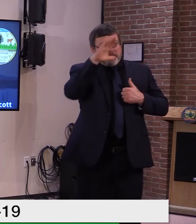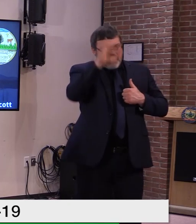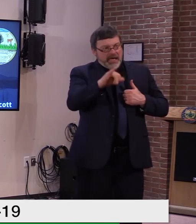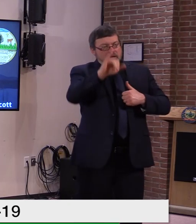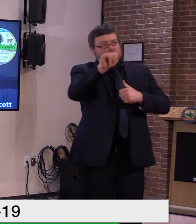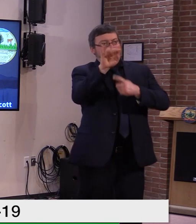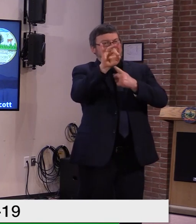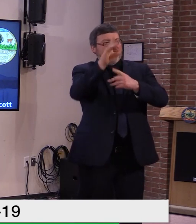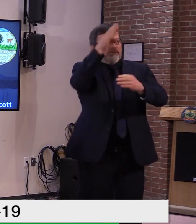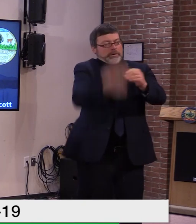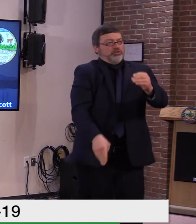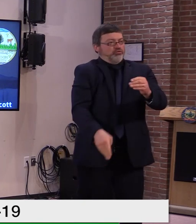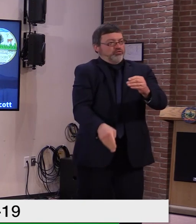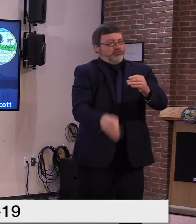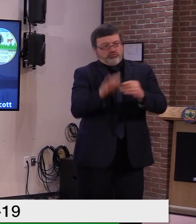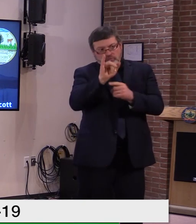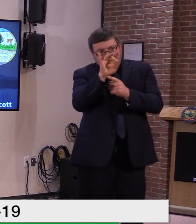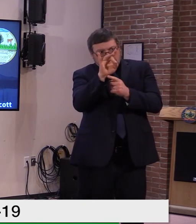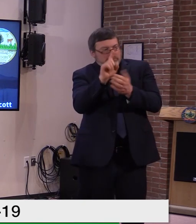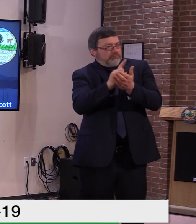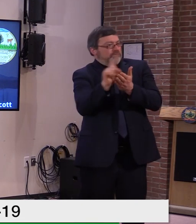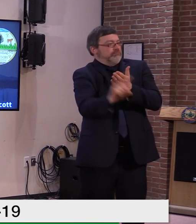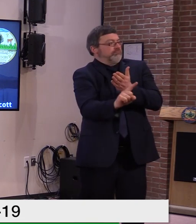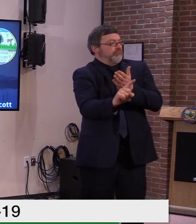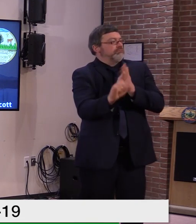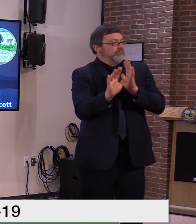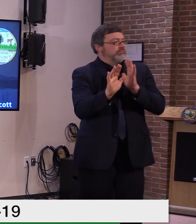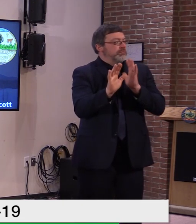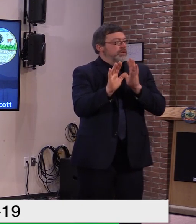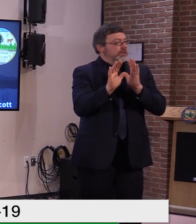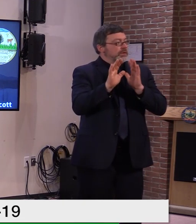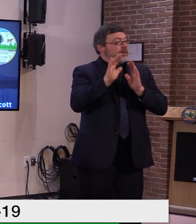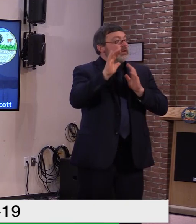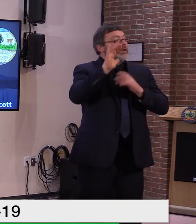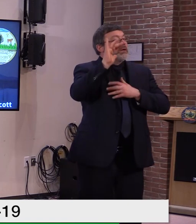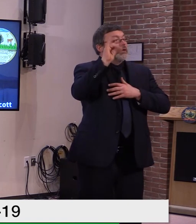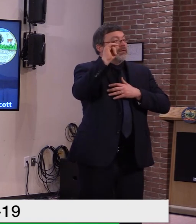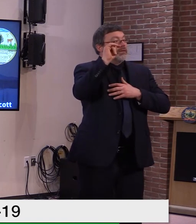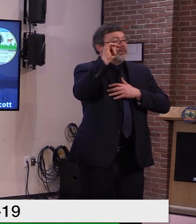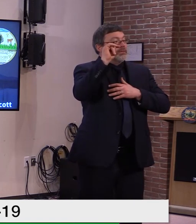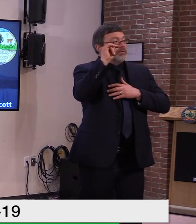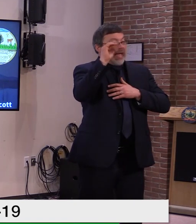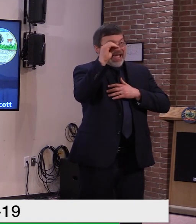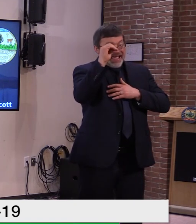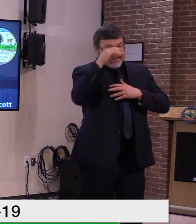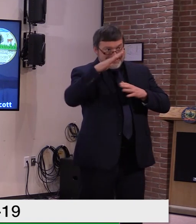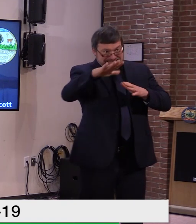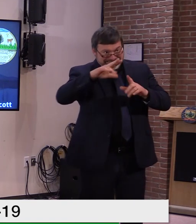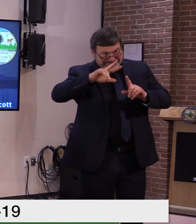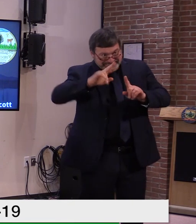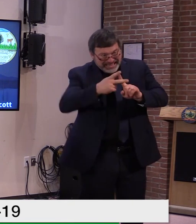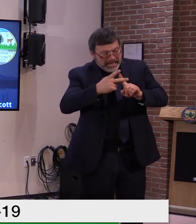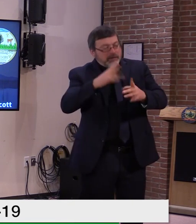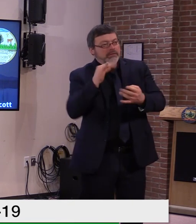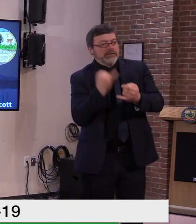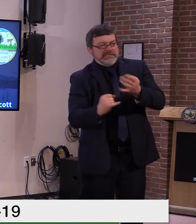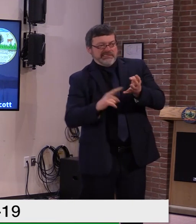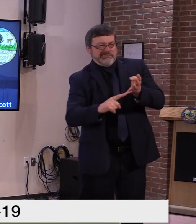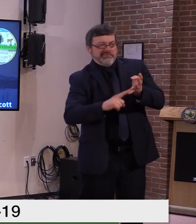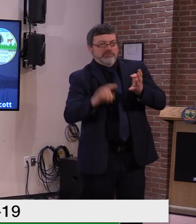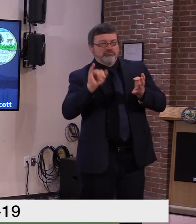on Tuesday, we are currently working with pharmacies and the federal government to accelerate the first dose vaccination at